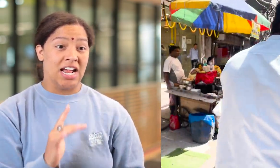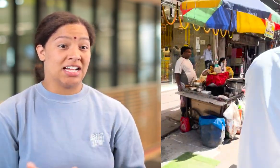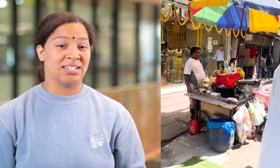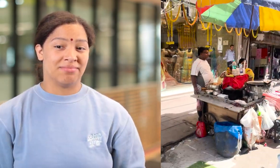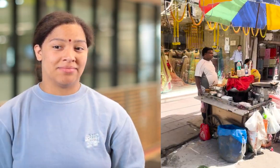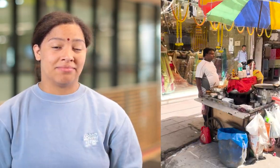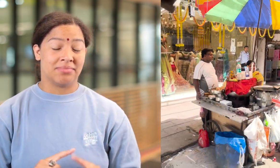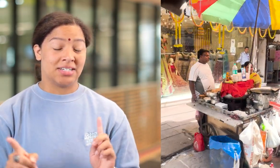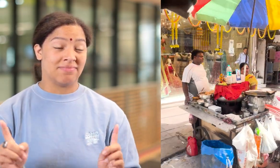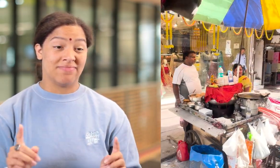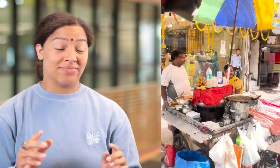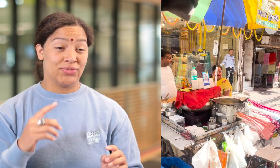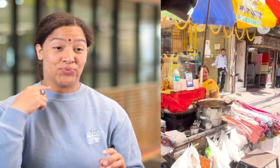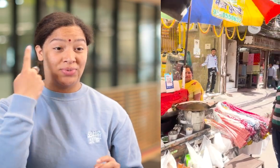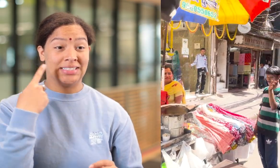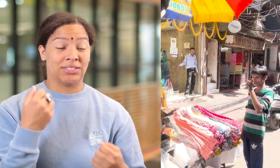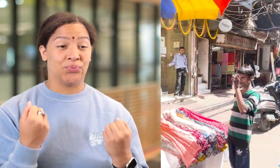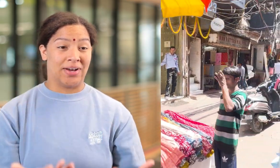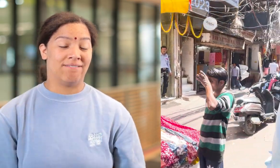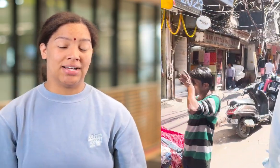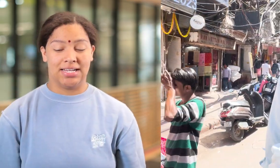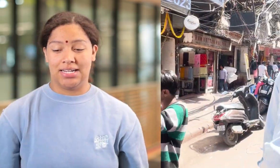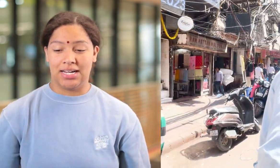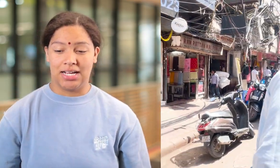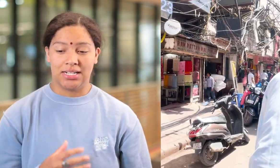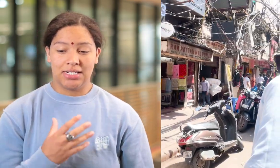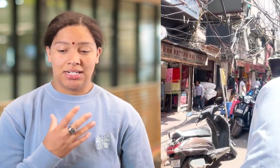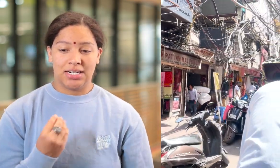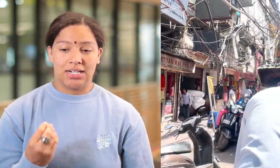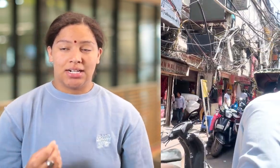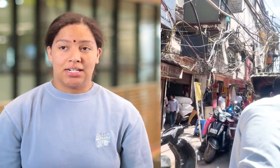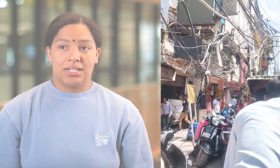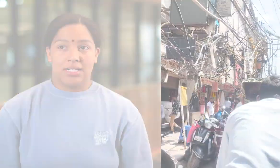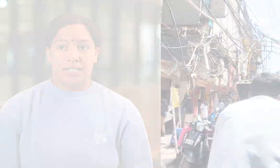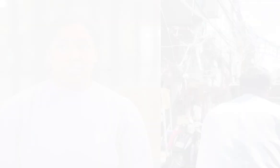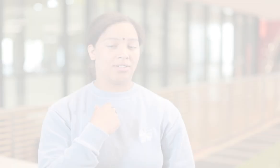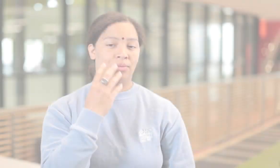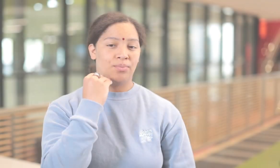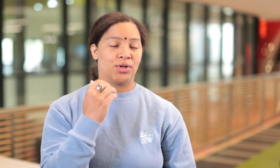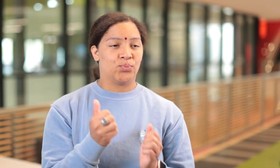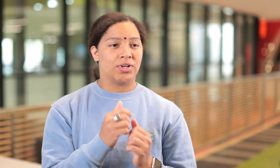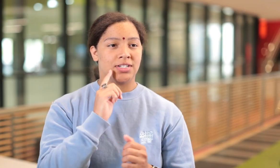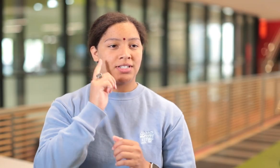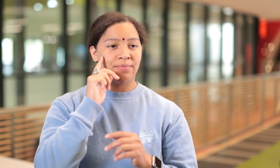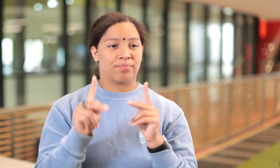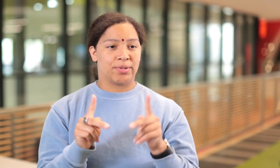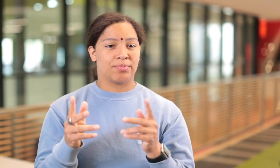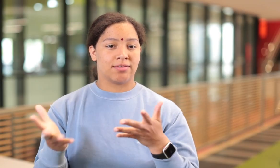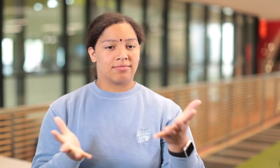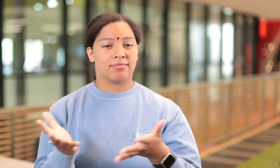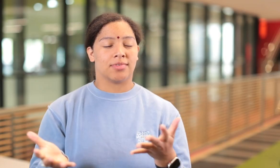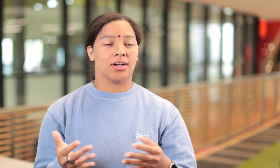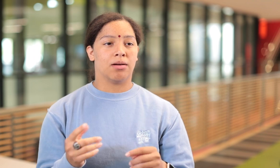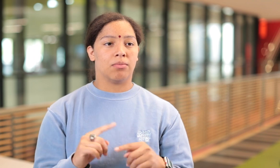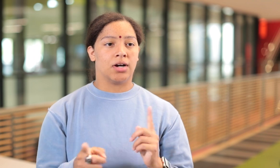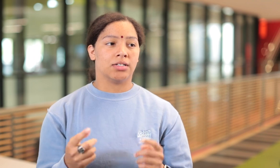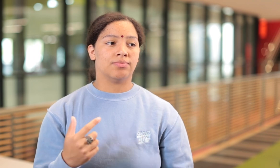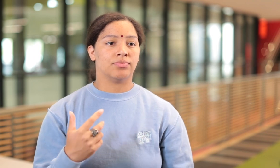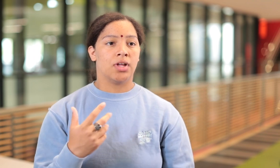they didn't get into accidents which was really lucky and crazy to think about. So on our trip we did go to interact with